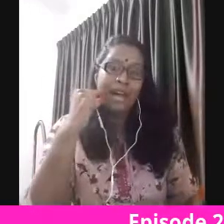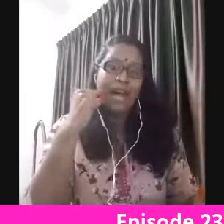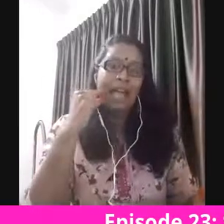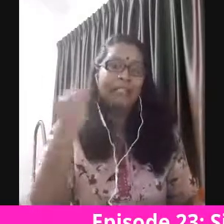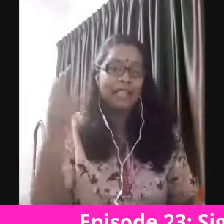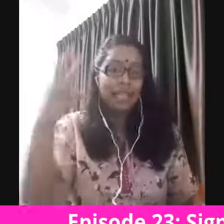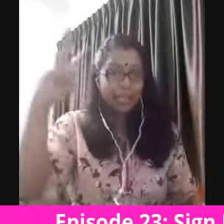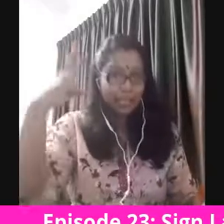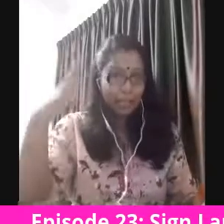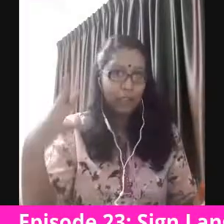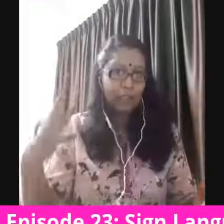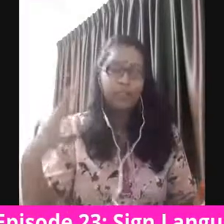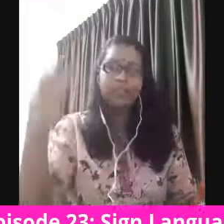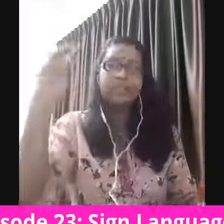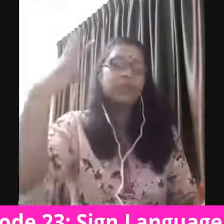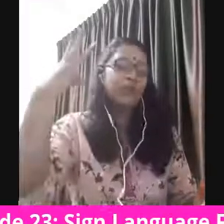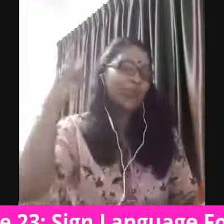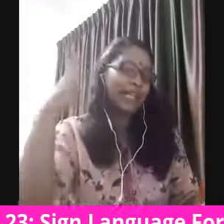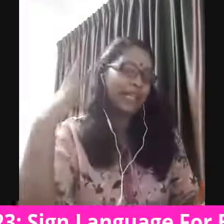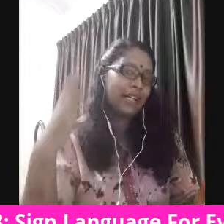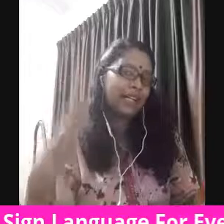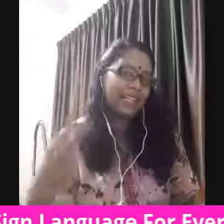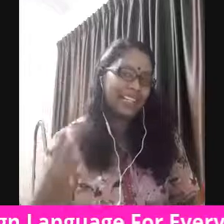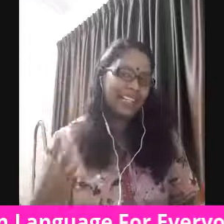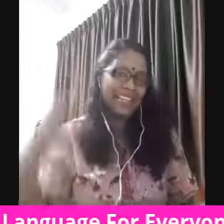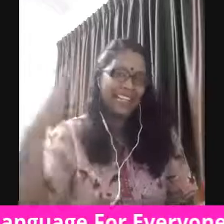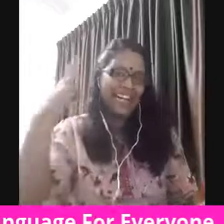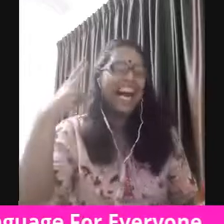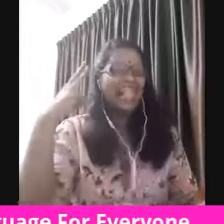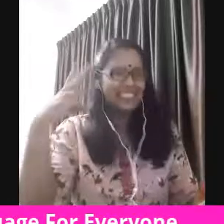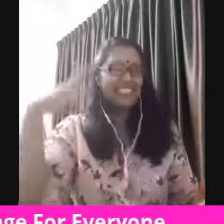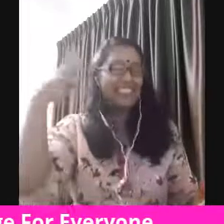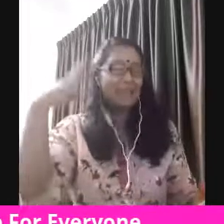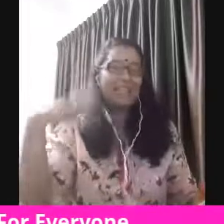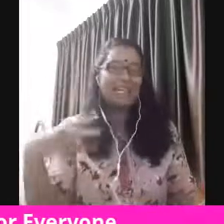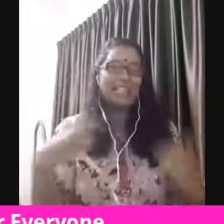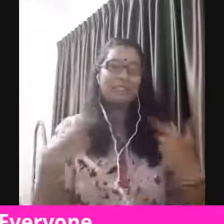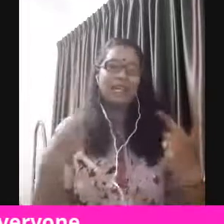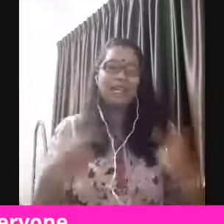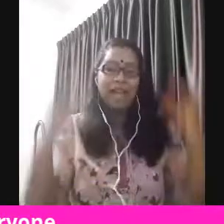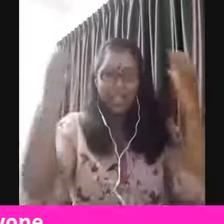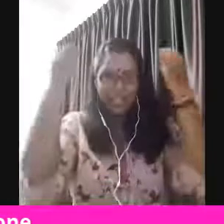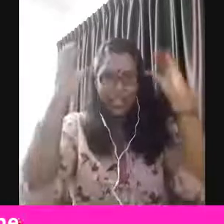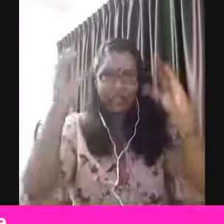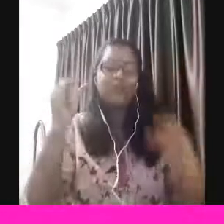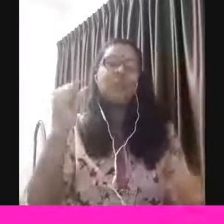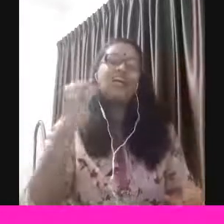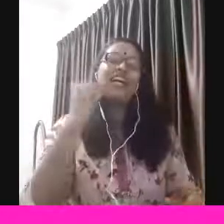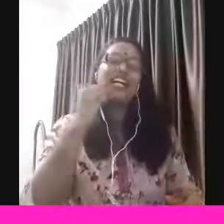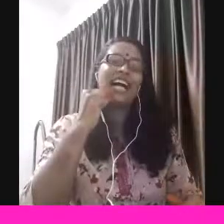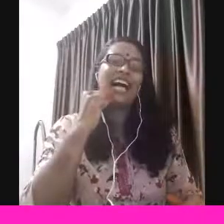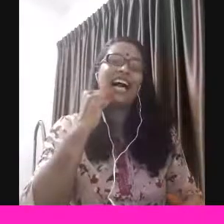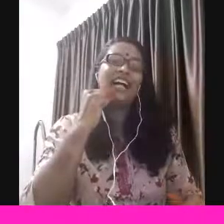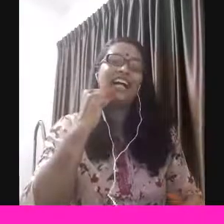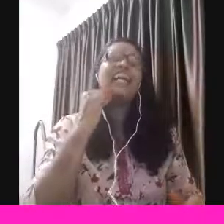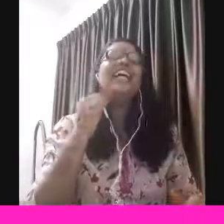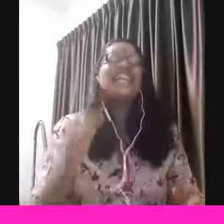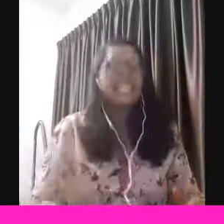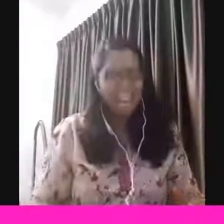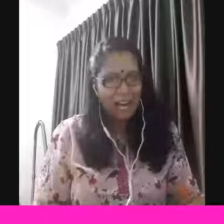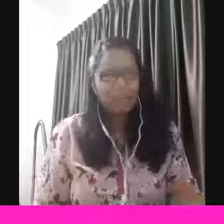name, and then W, they will do like curl. So that's my name. Oh, to Cegu describe you. Ga.